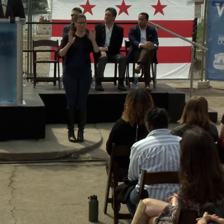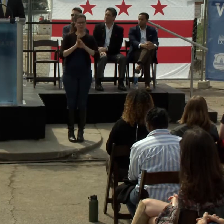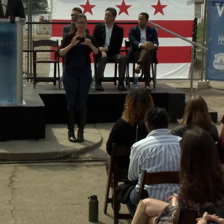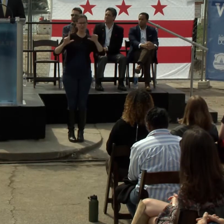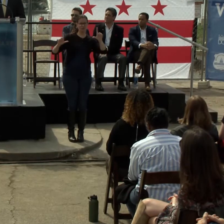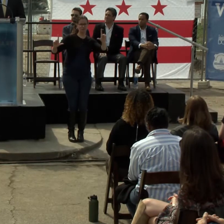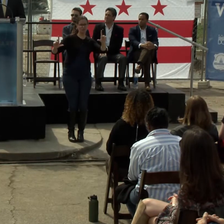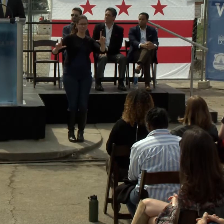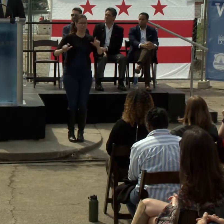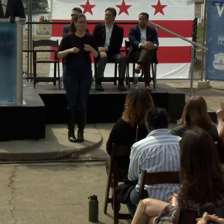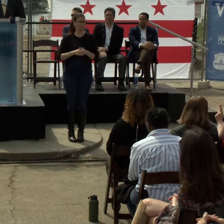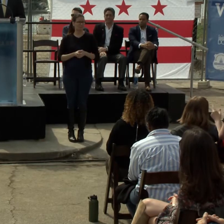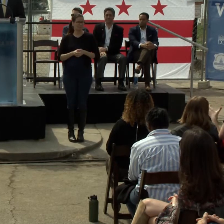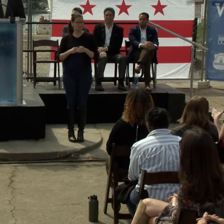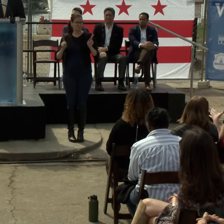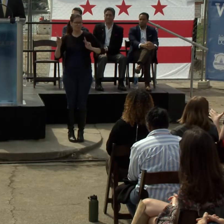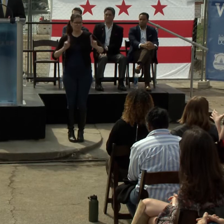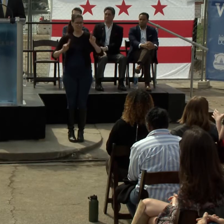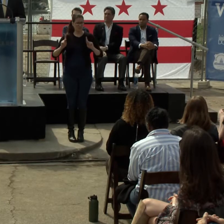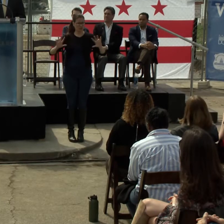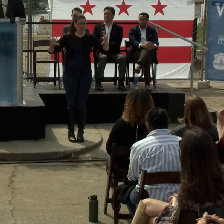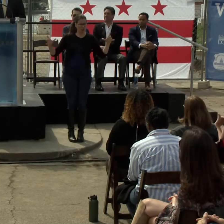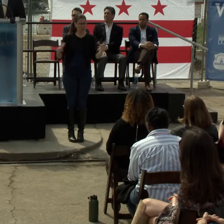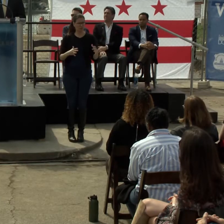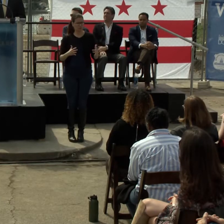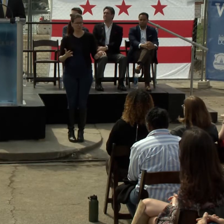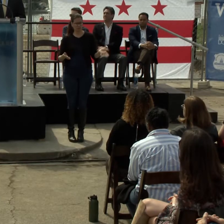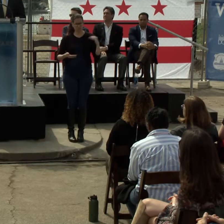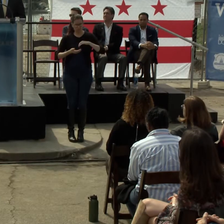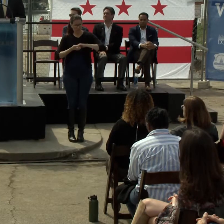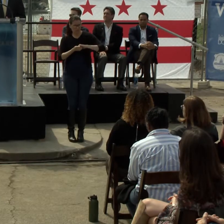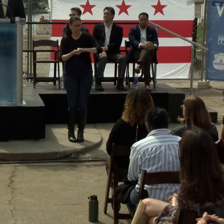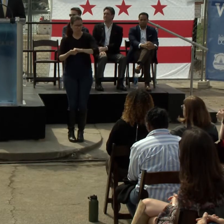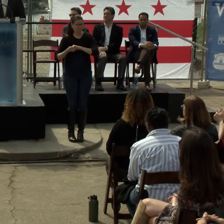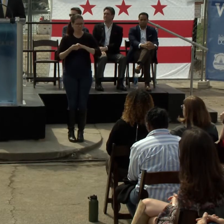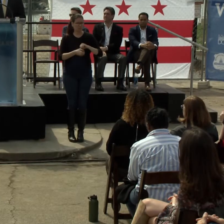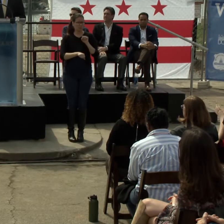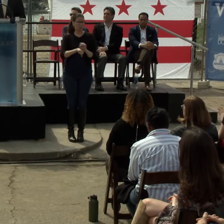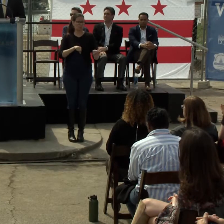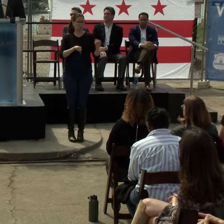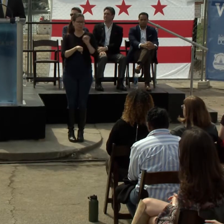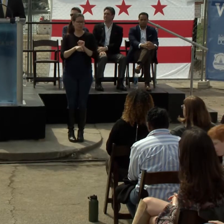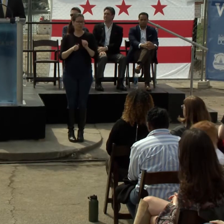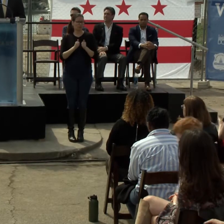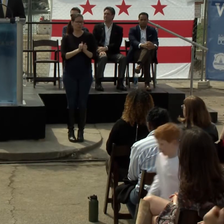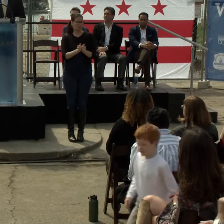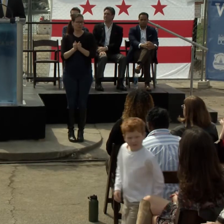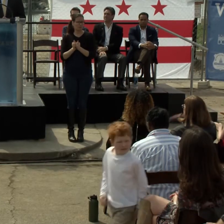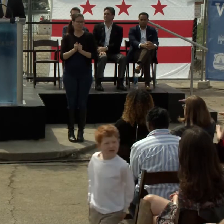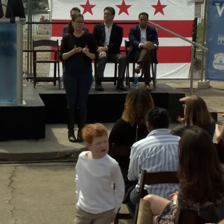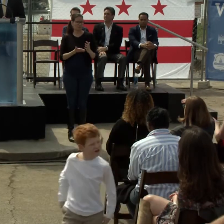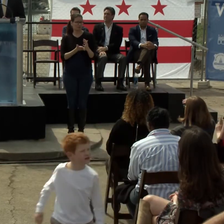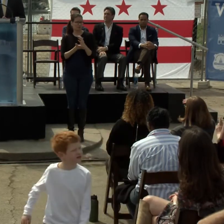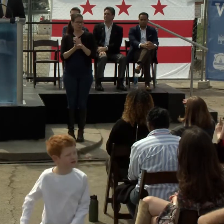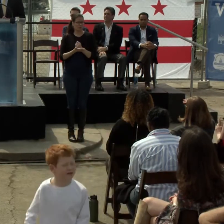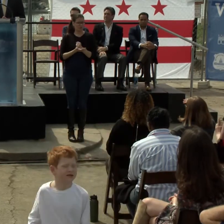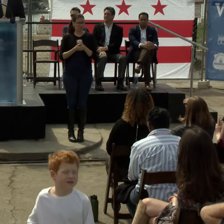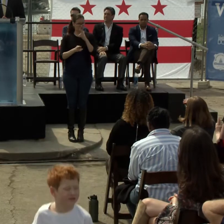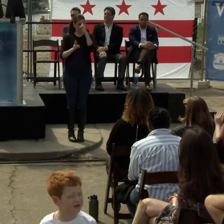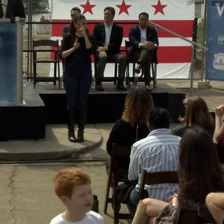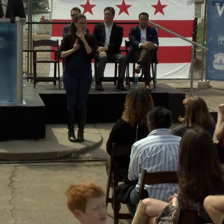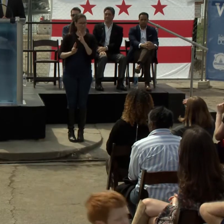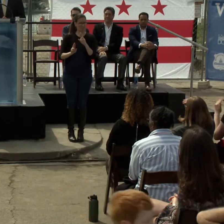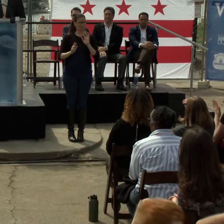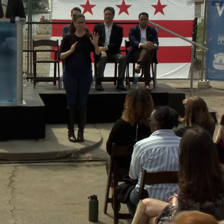achieve the right outcome. She has earned the respect of her constituents, our business leaders. She is